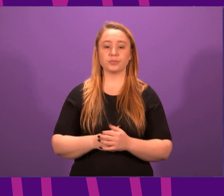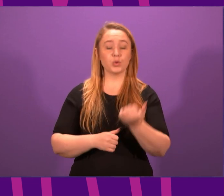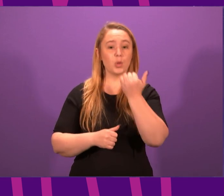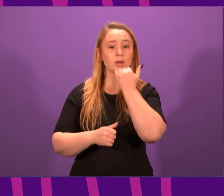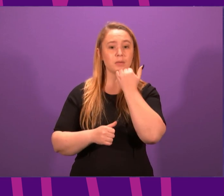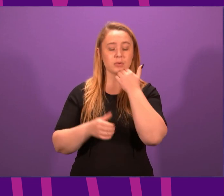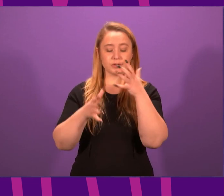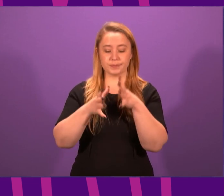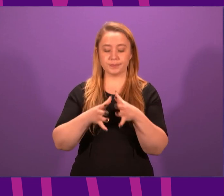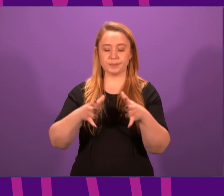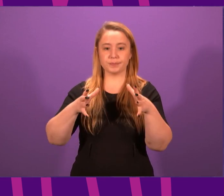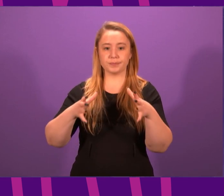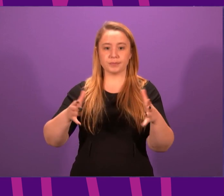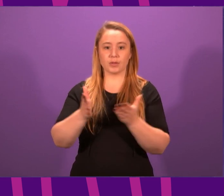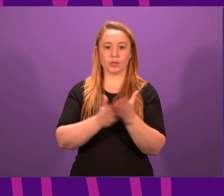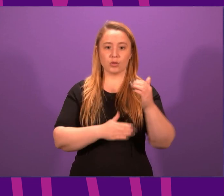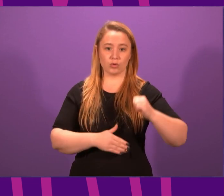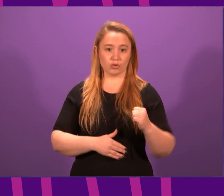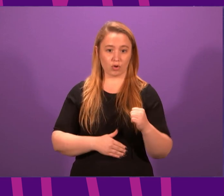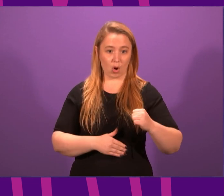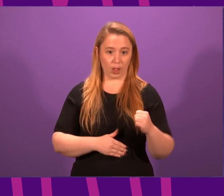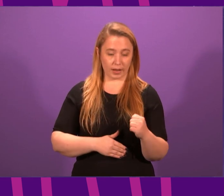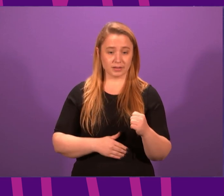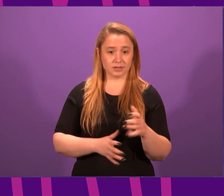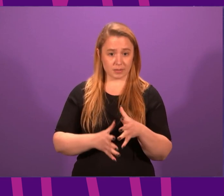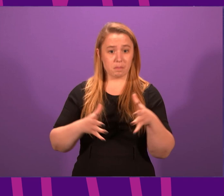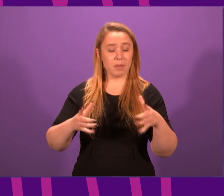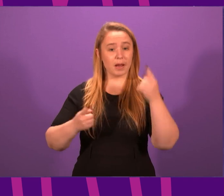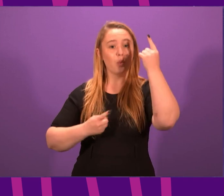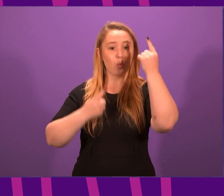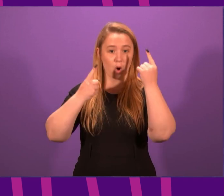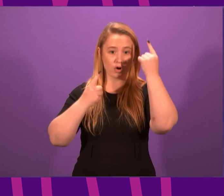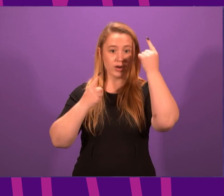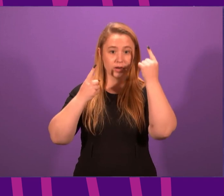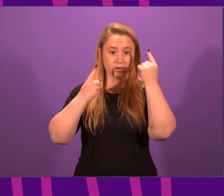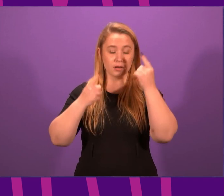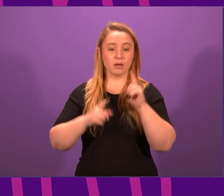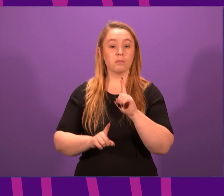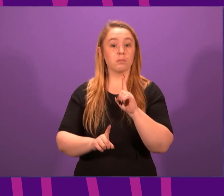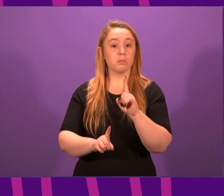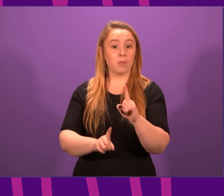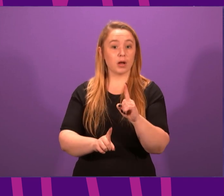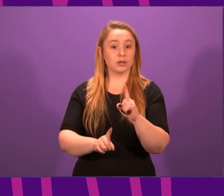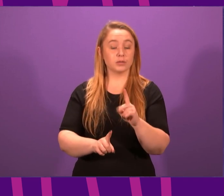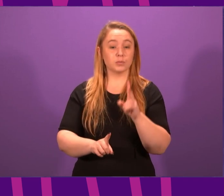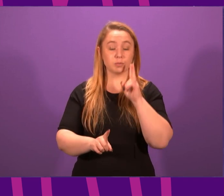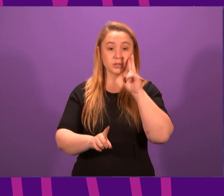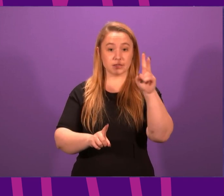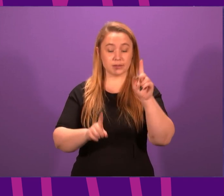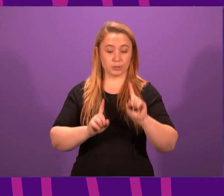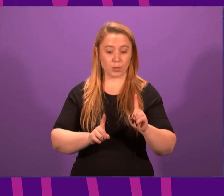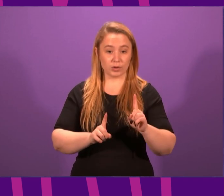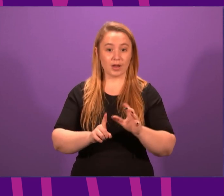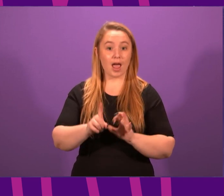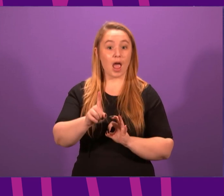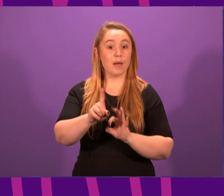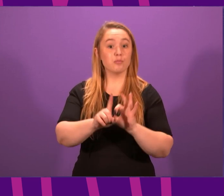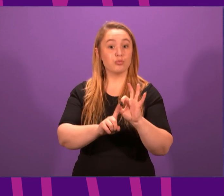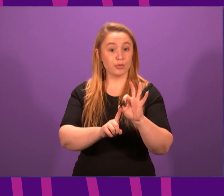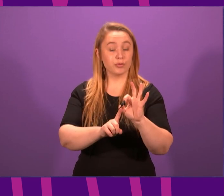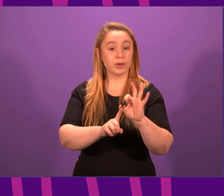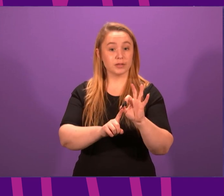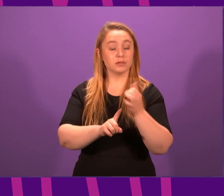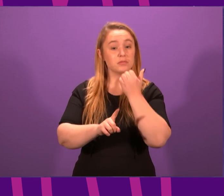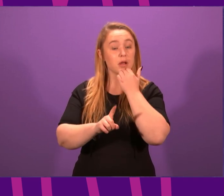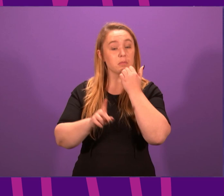Scotland are cause for considerable concern, but we are seeing signs of improvement, and we